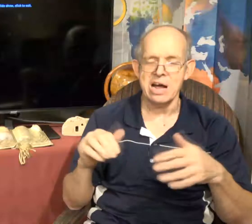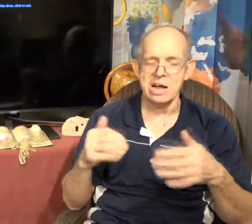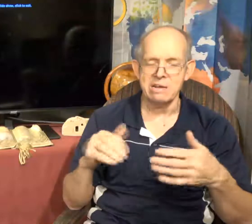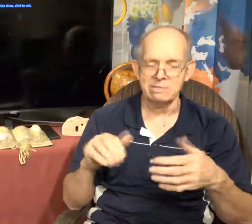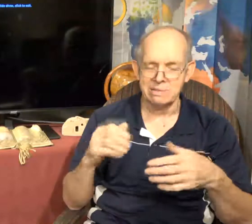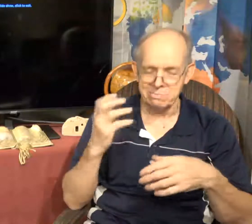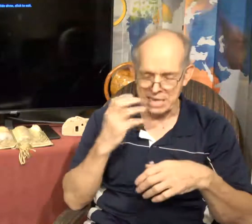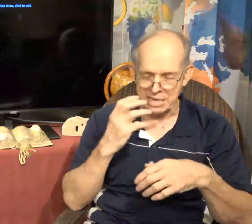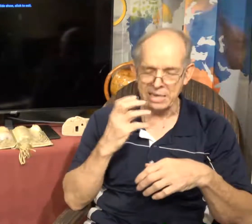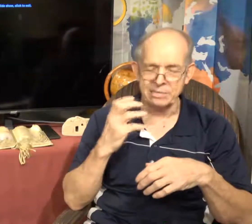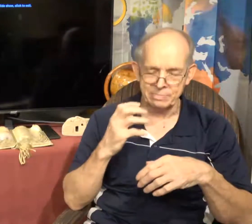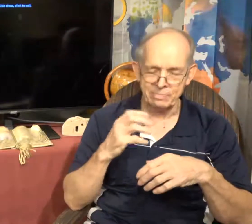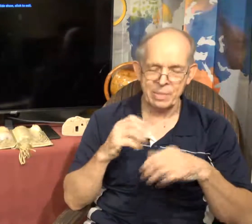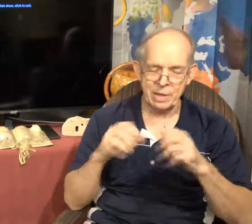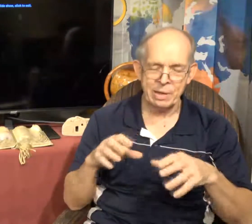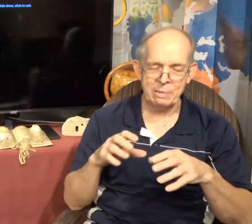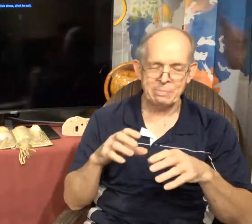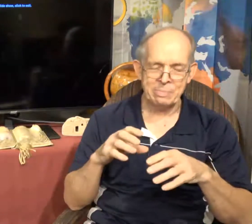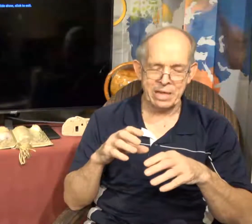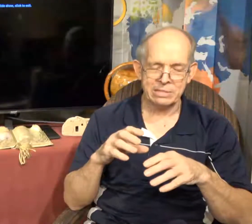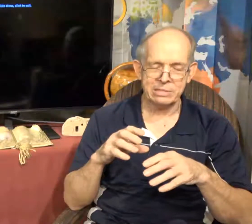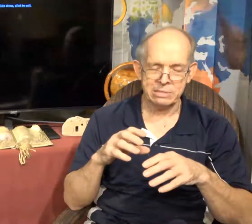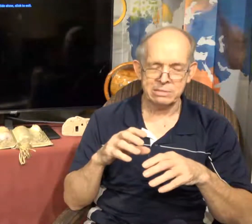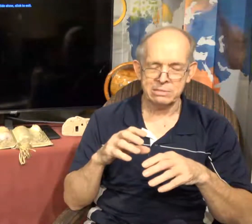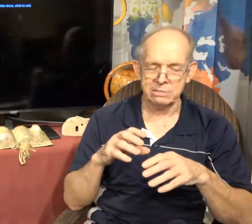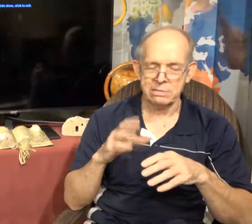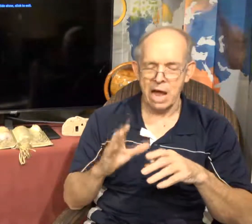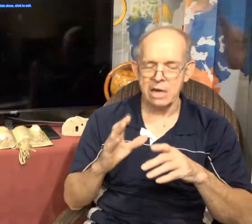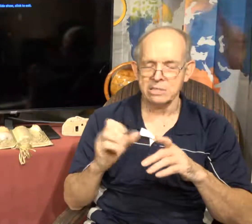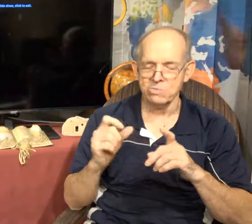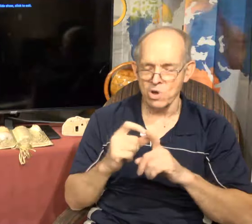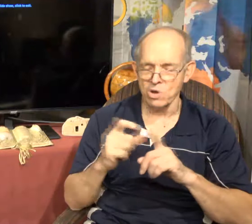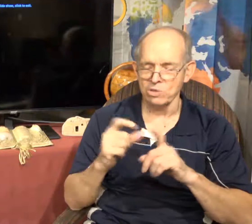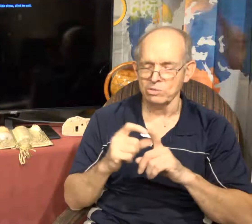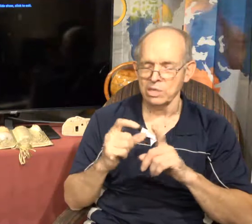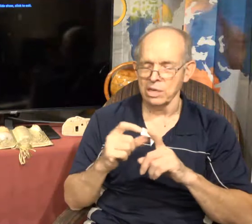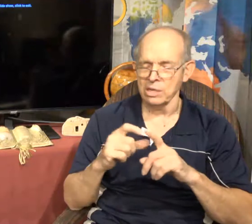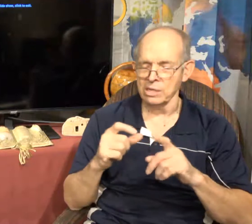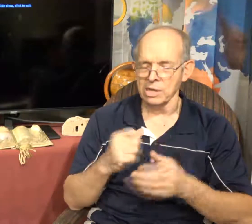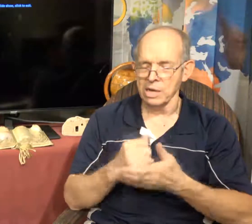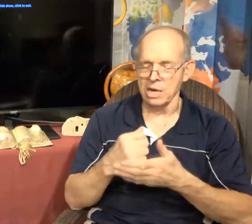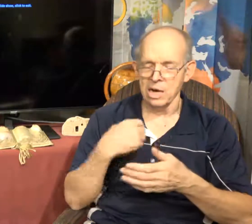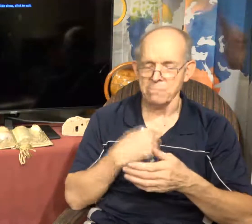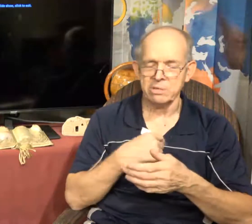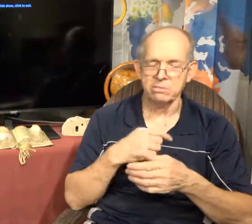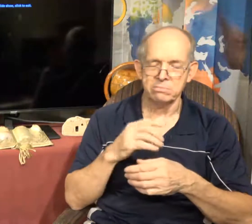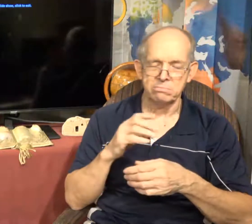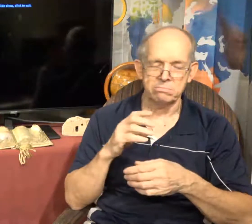Wow, amazing. Bless God's word. Help us